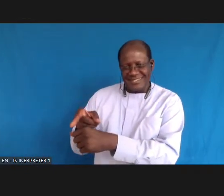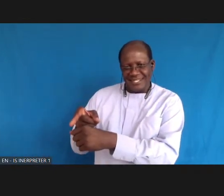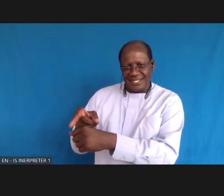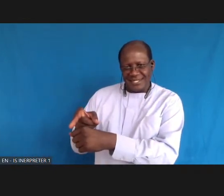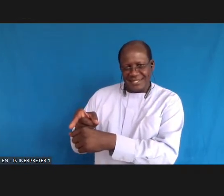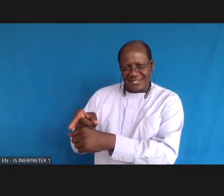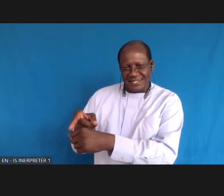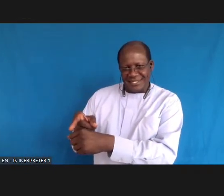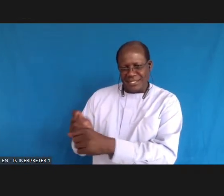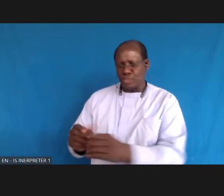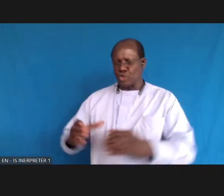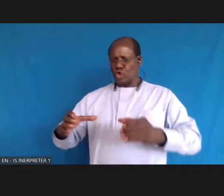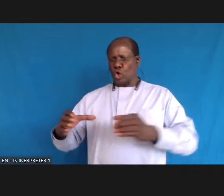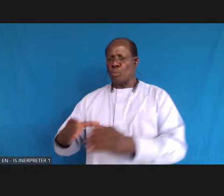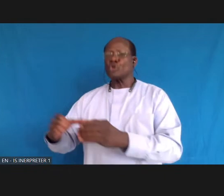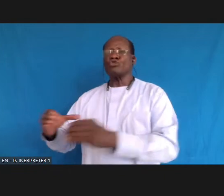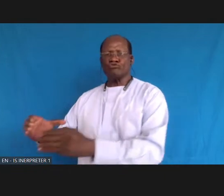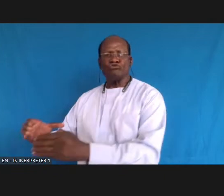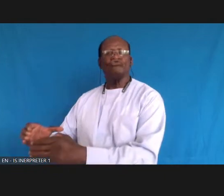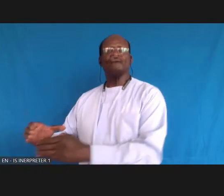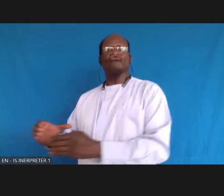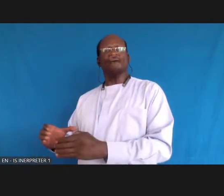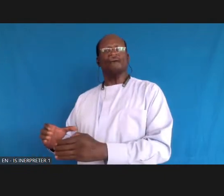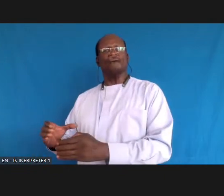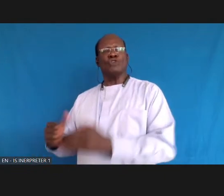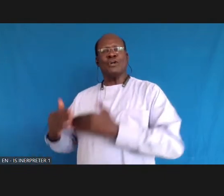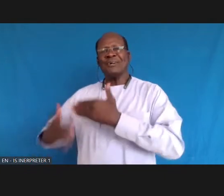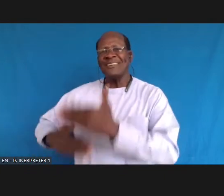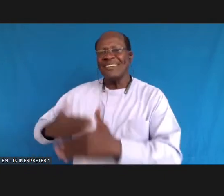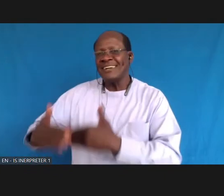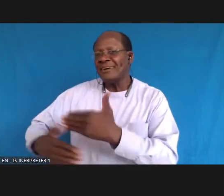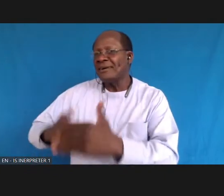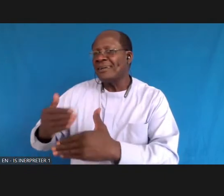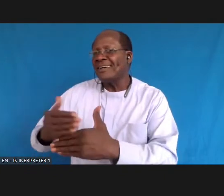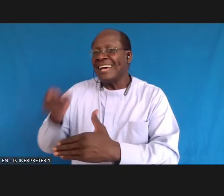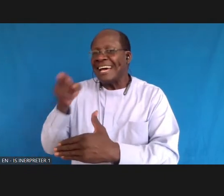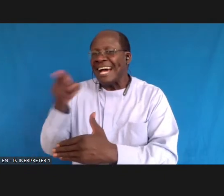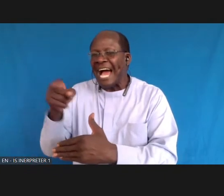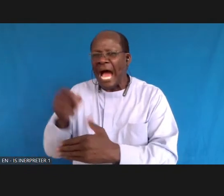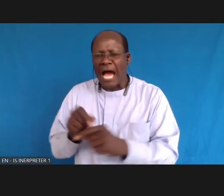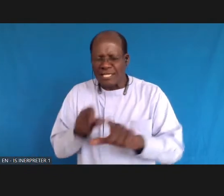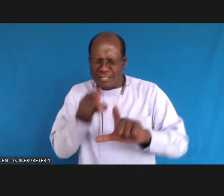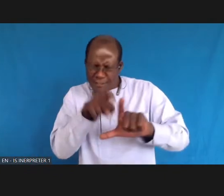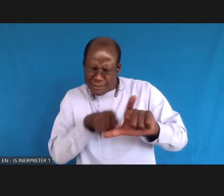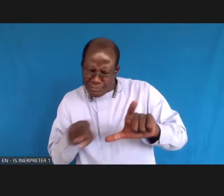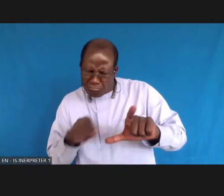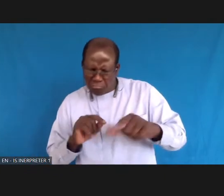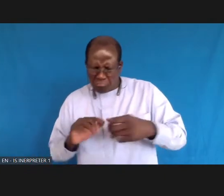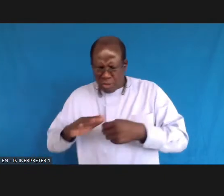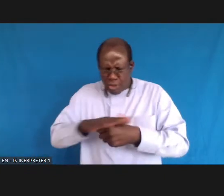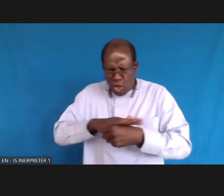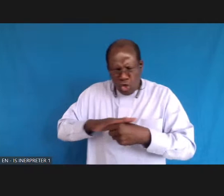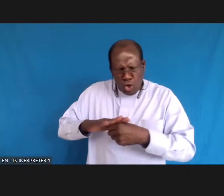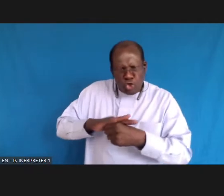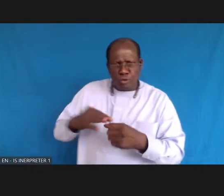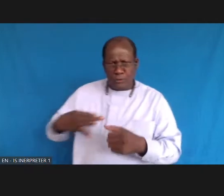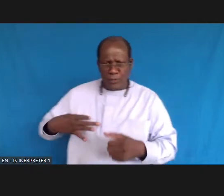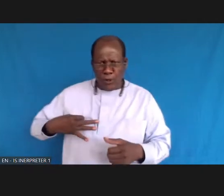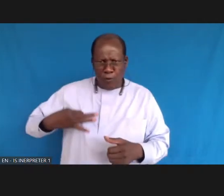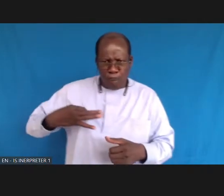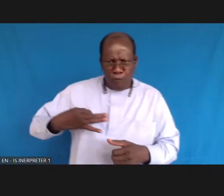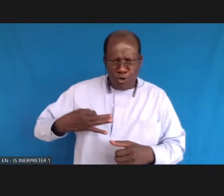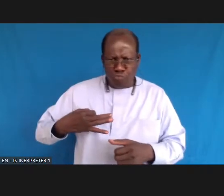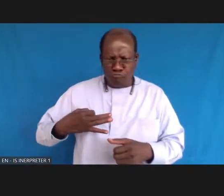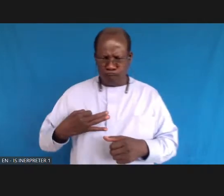communes which proceeded to designing the voluntary local reviews. So